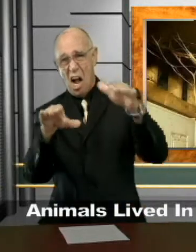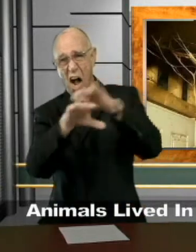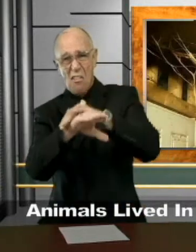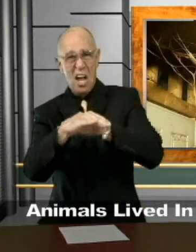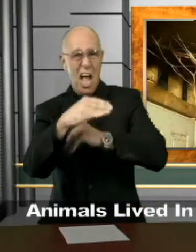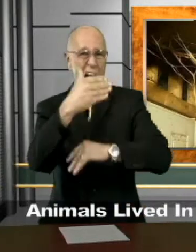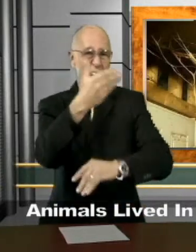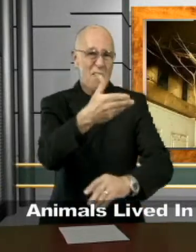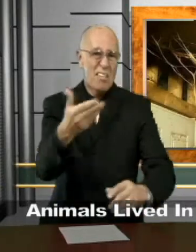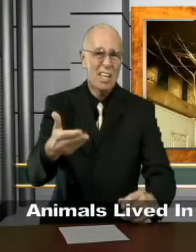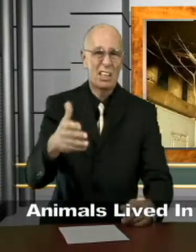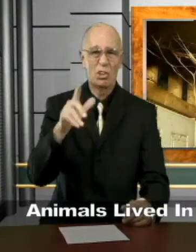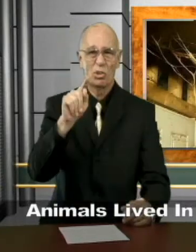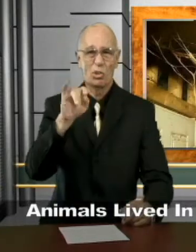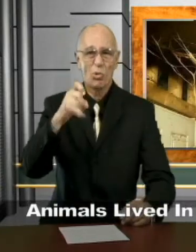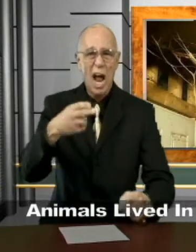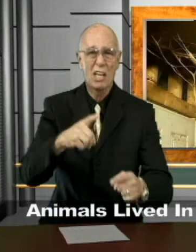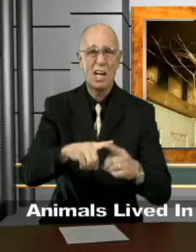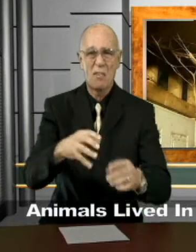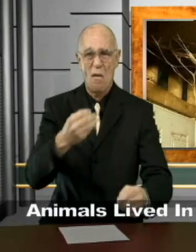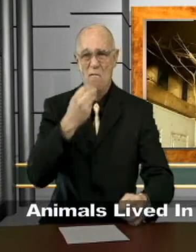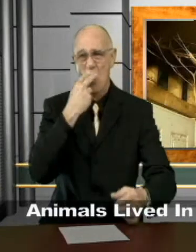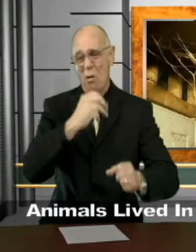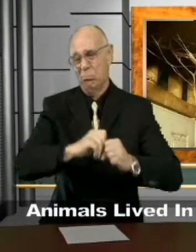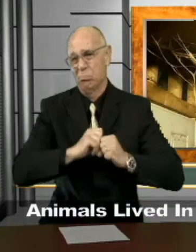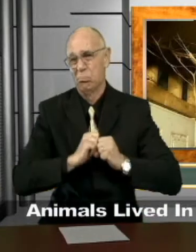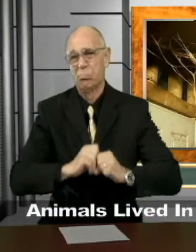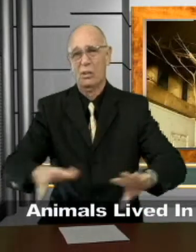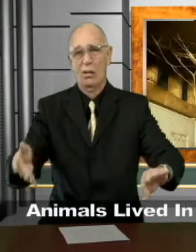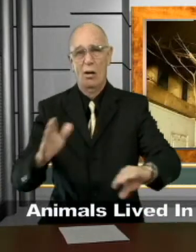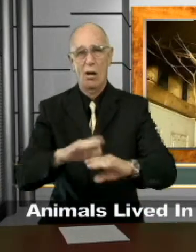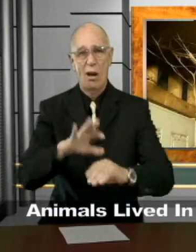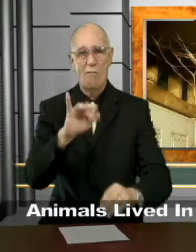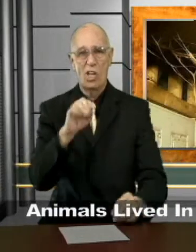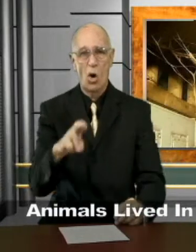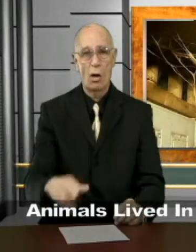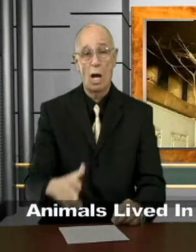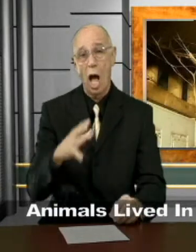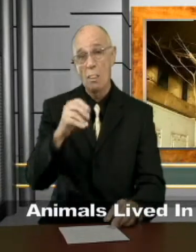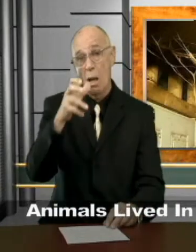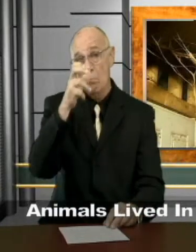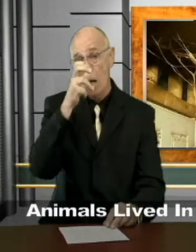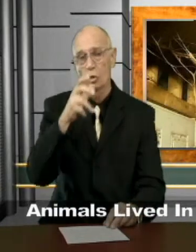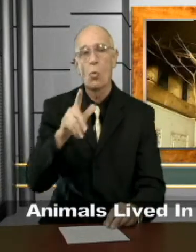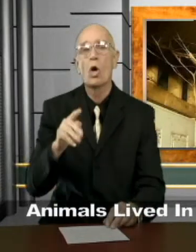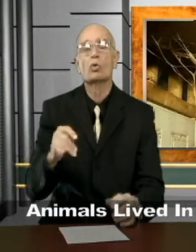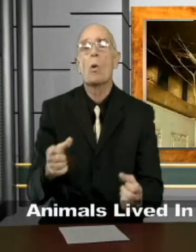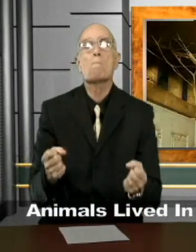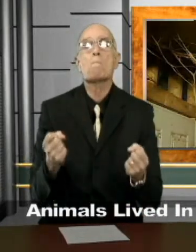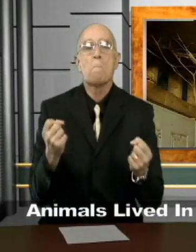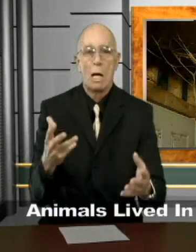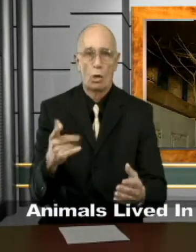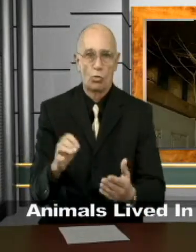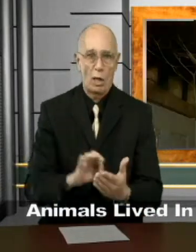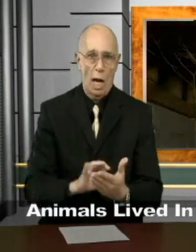ceilings, with trash and food lined all over the floor, with roaches that were too many to